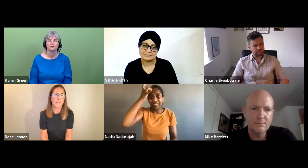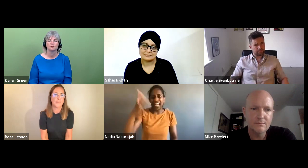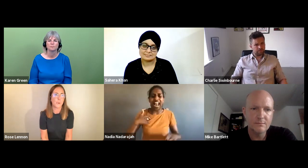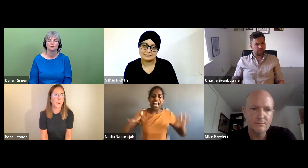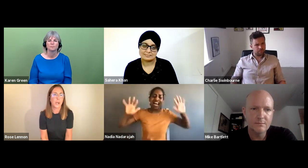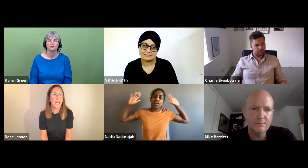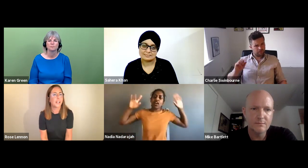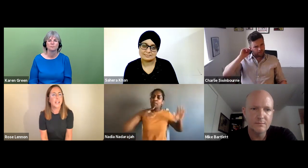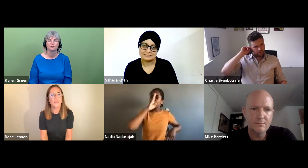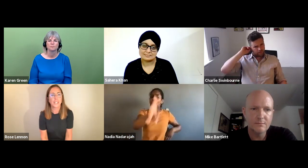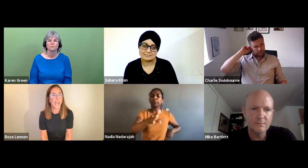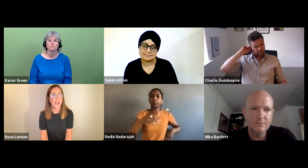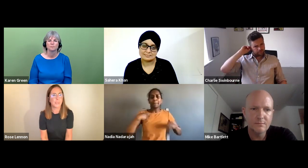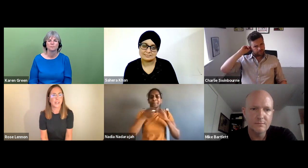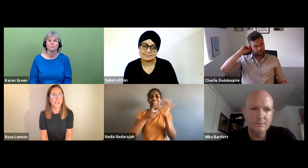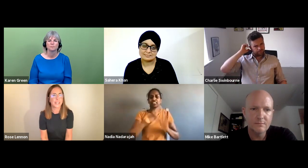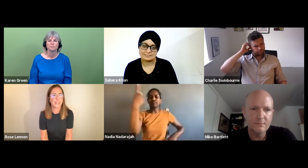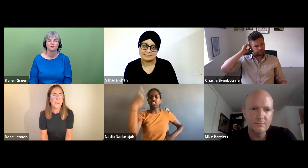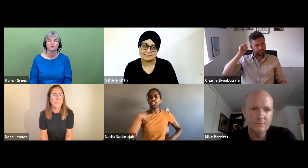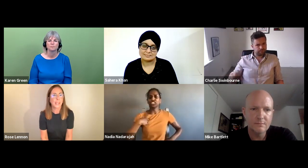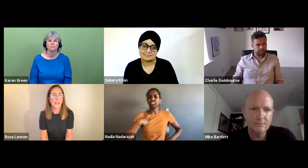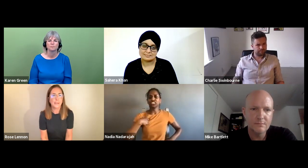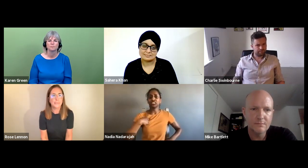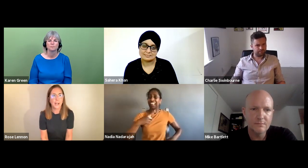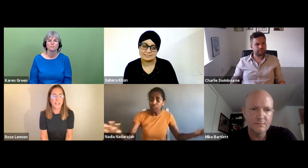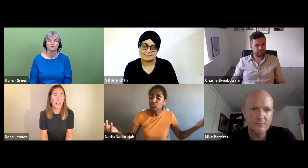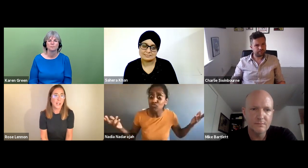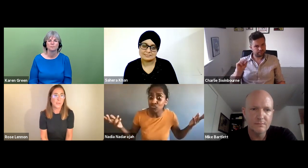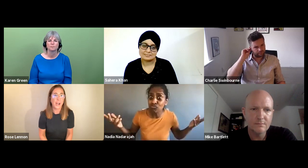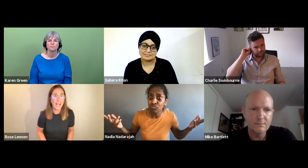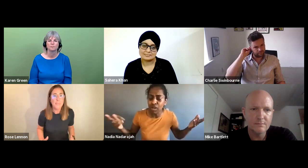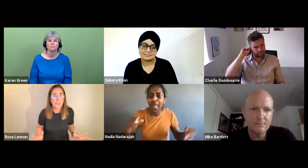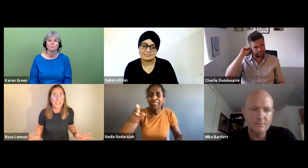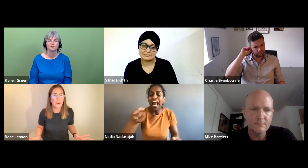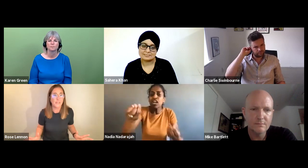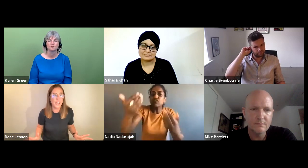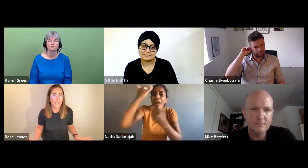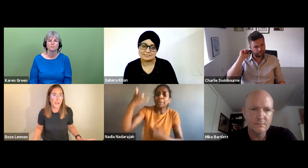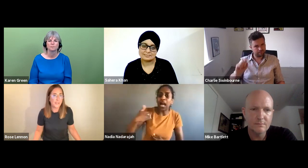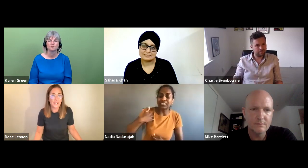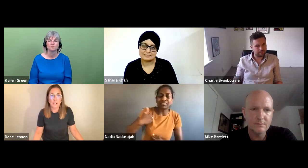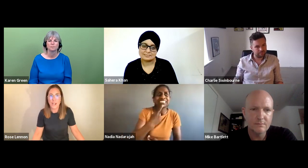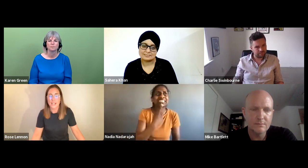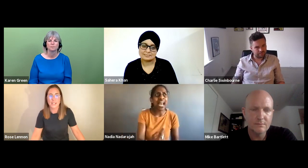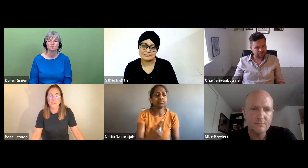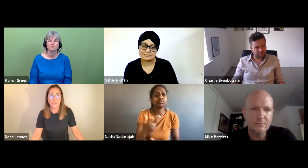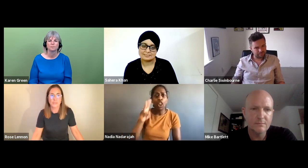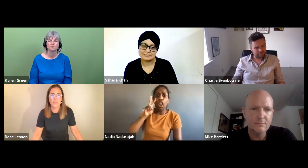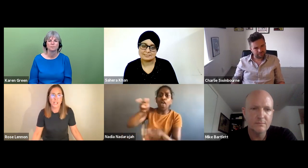even more. I'll never forget, because I am BSL first. I was very direct at the Royal Court,